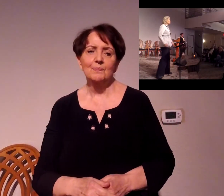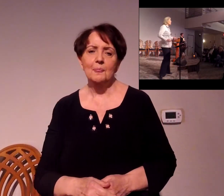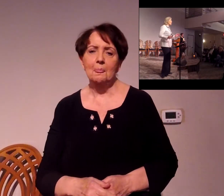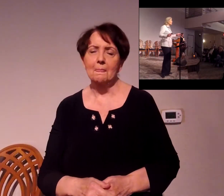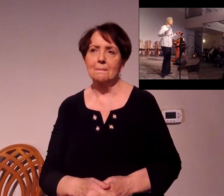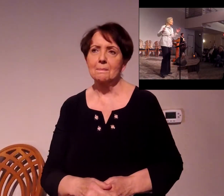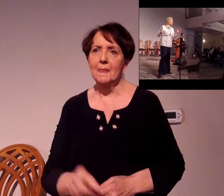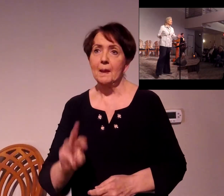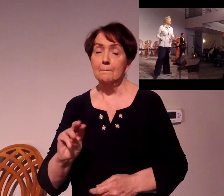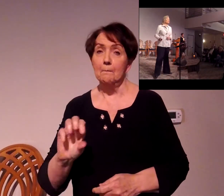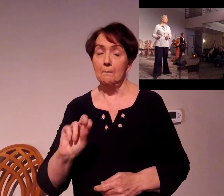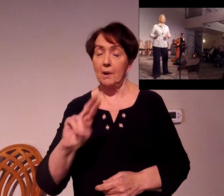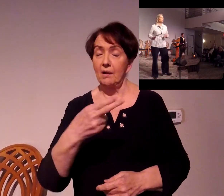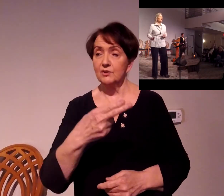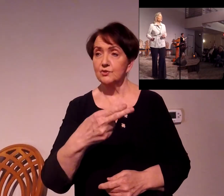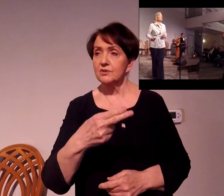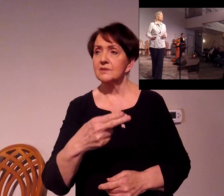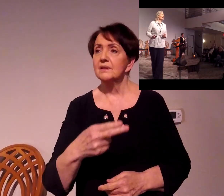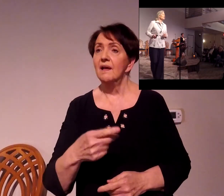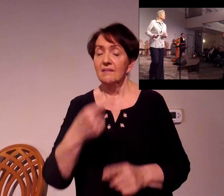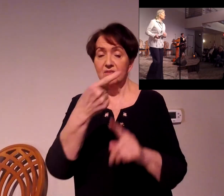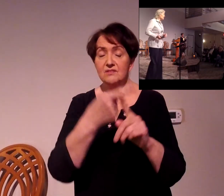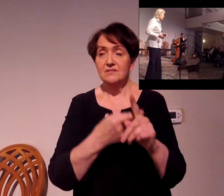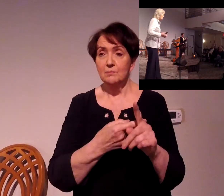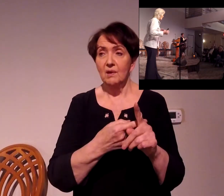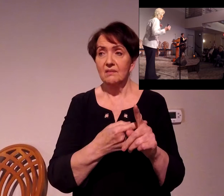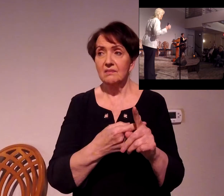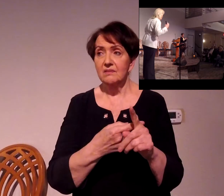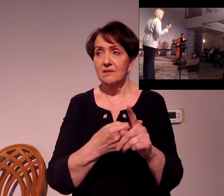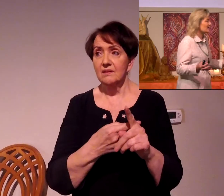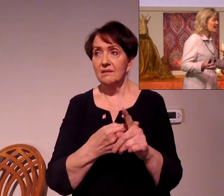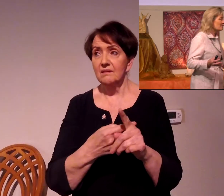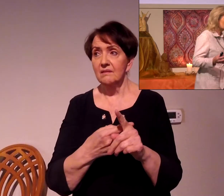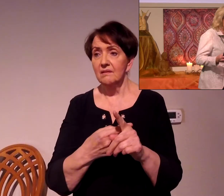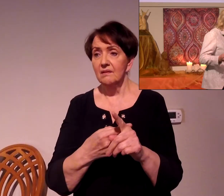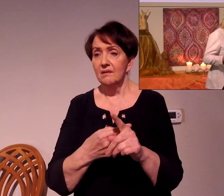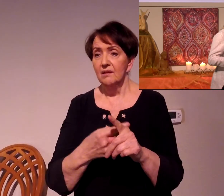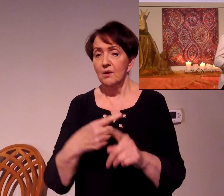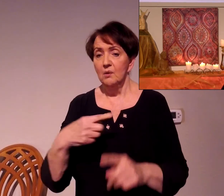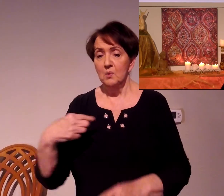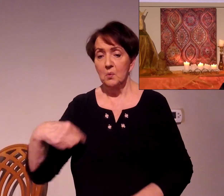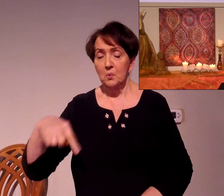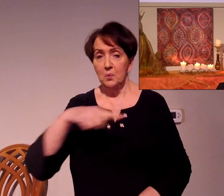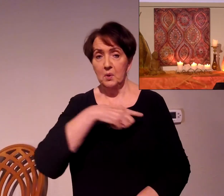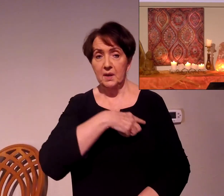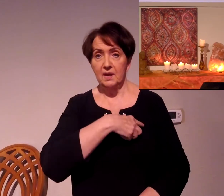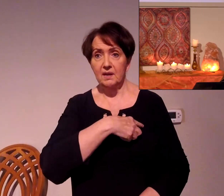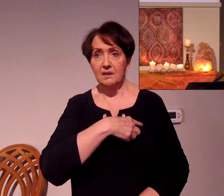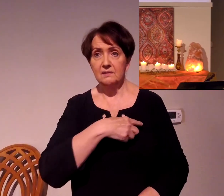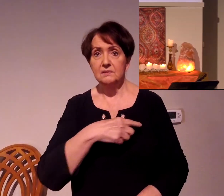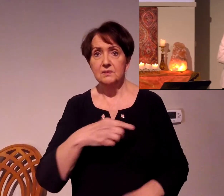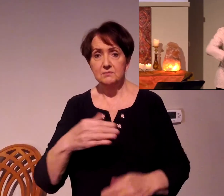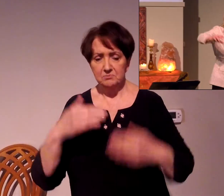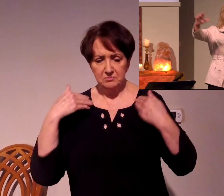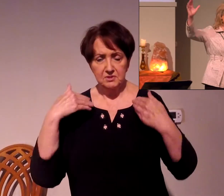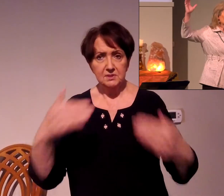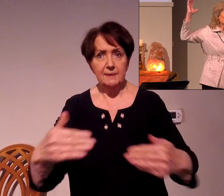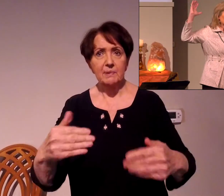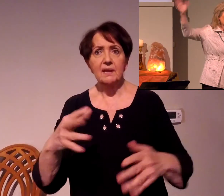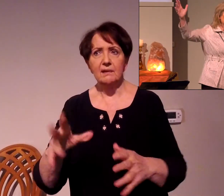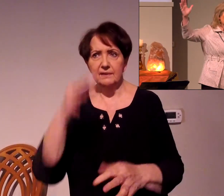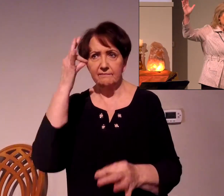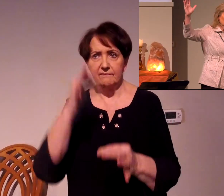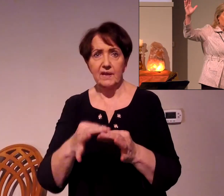And March is the month that we are stepping out in faith together. So this is a big month. Who's been here before